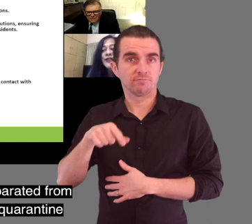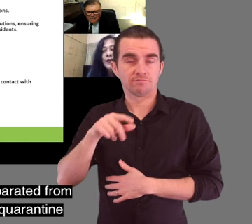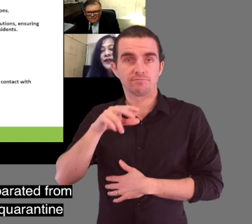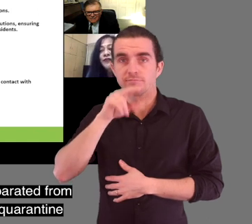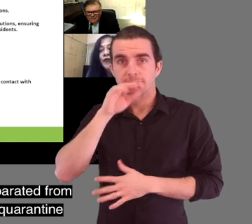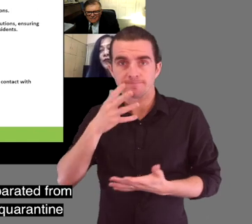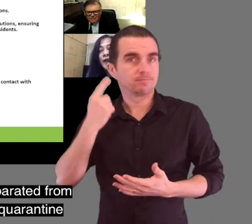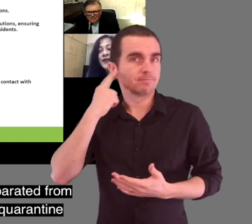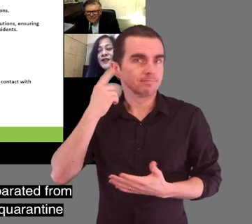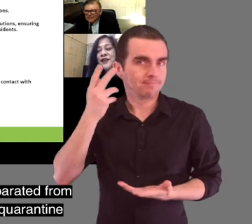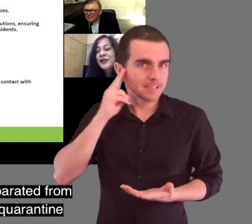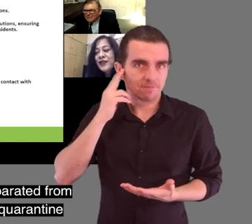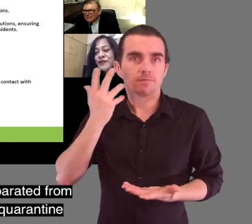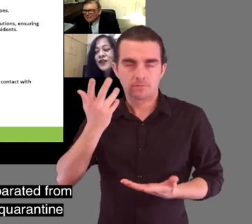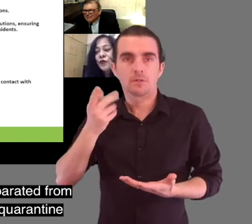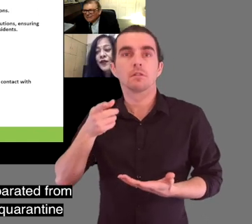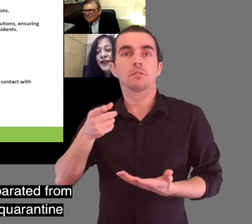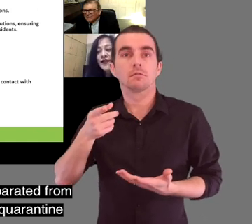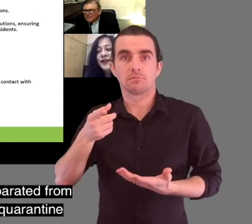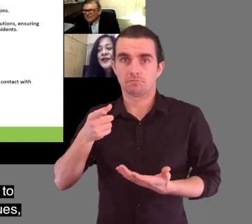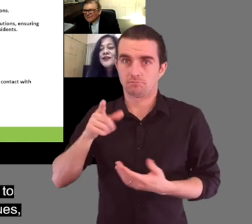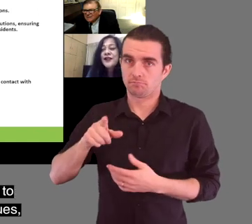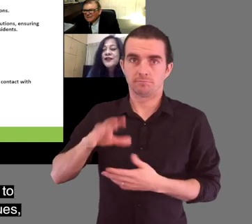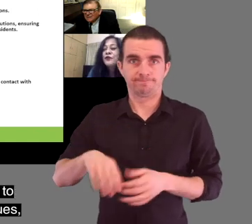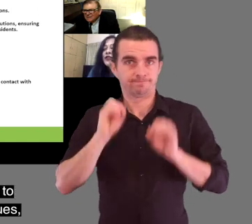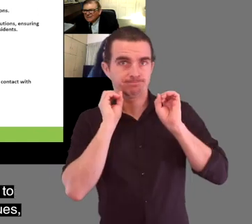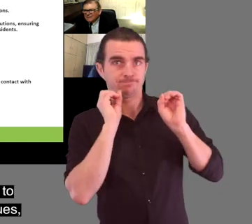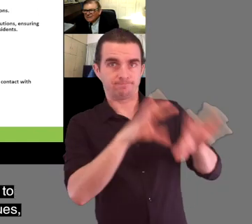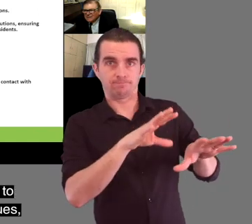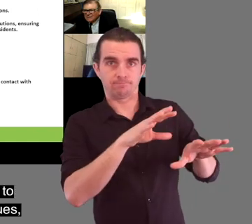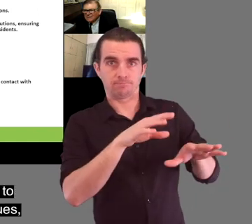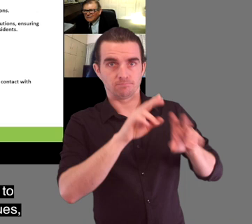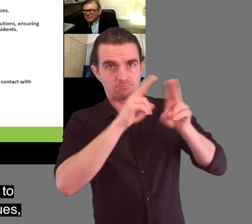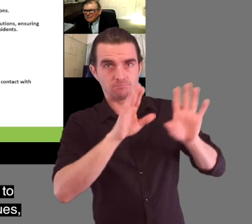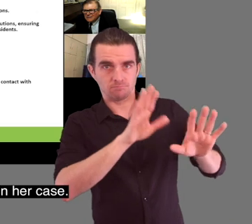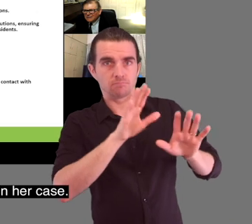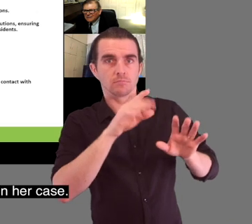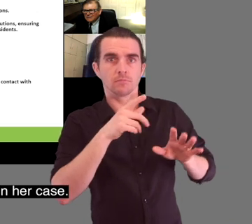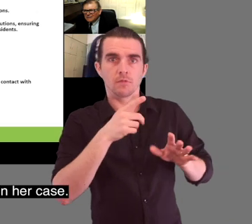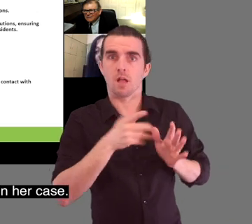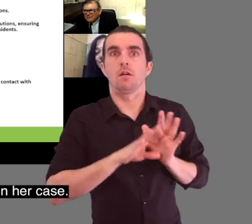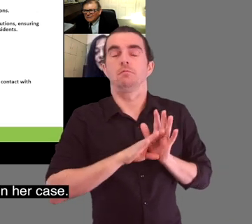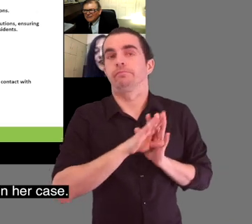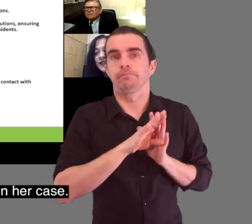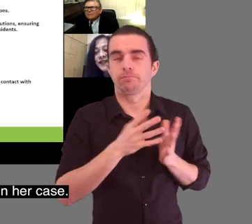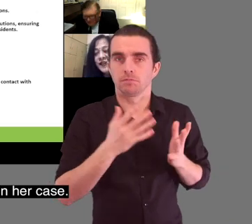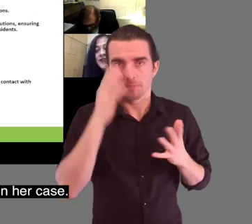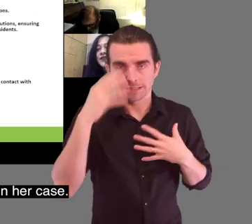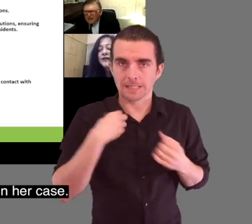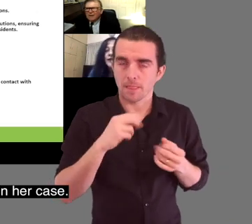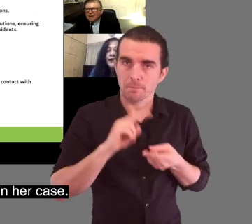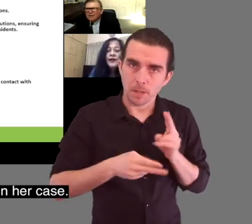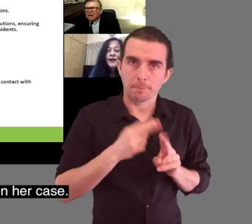was separated from her parents and left in a quarantine center, which led to severe health issues, mental health conditions in her